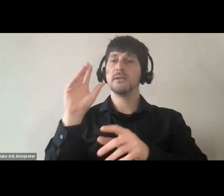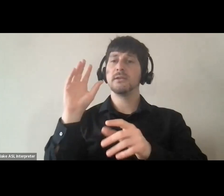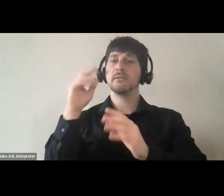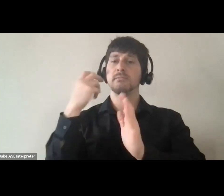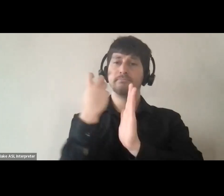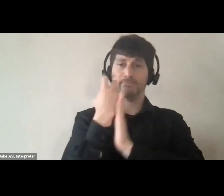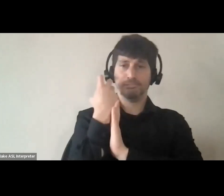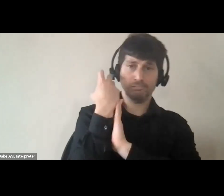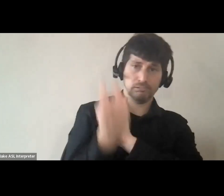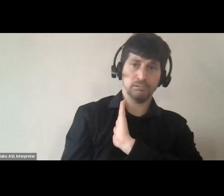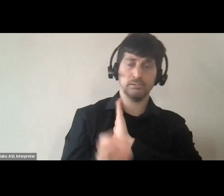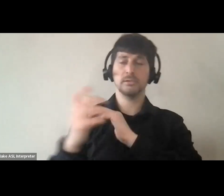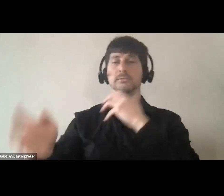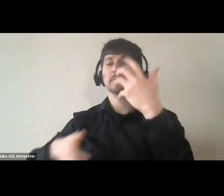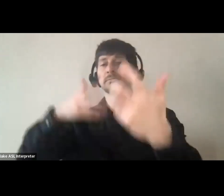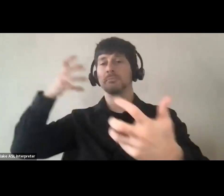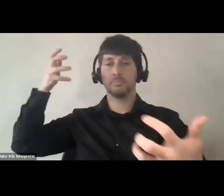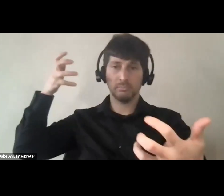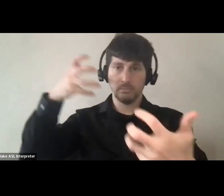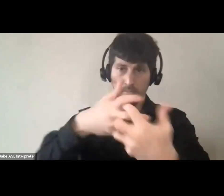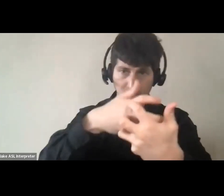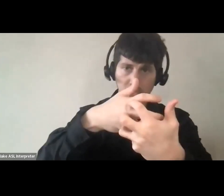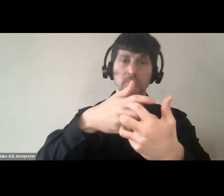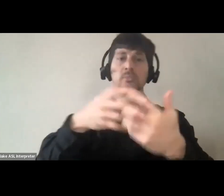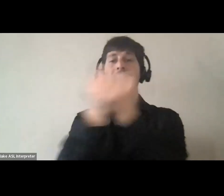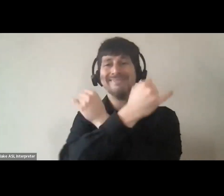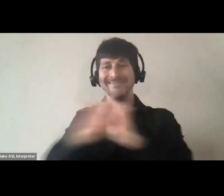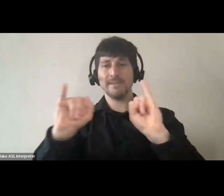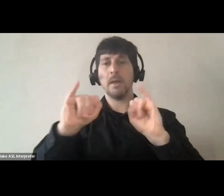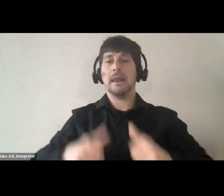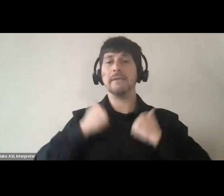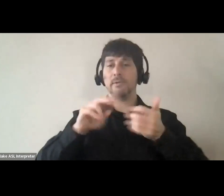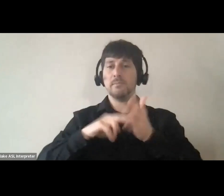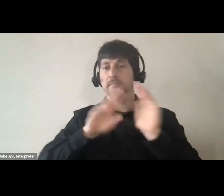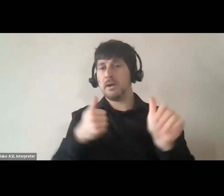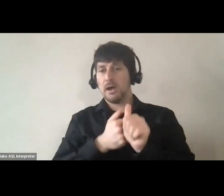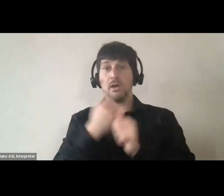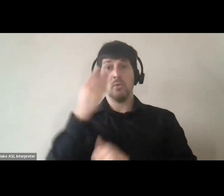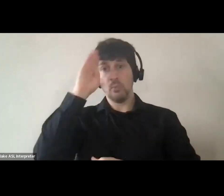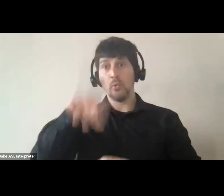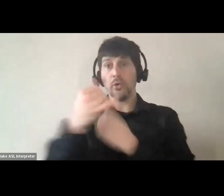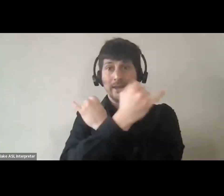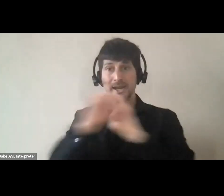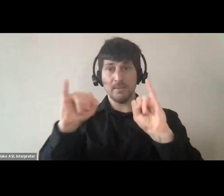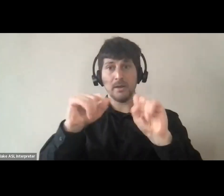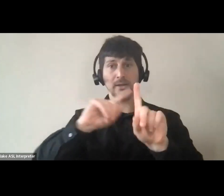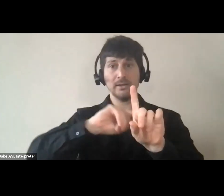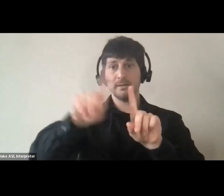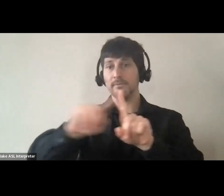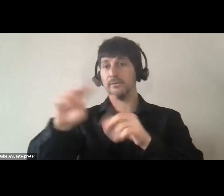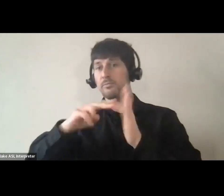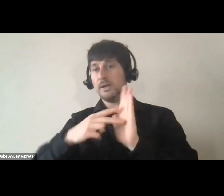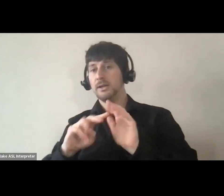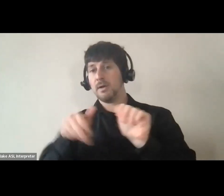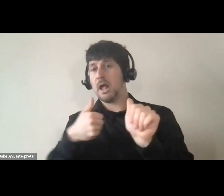acclimate ourselves to what independent living really, really means. Because as we know, independence means different things to each of